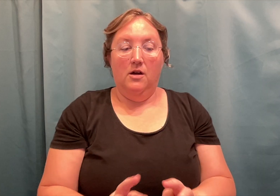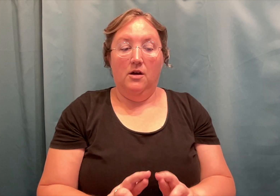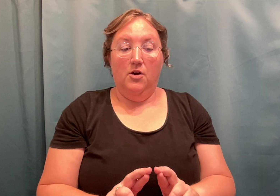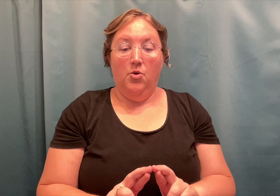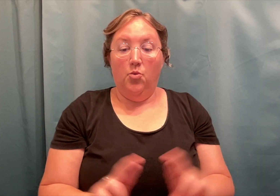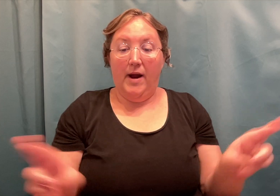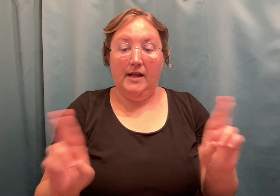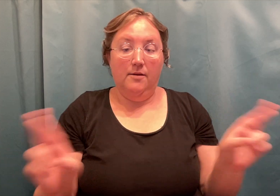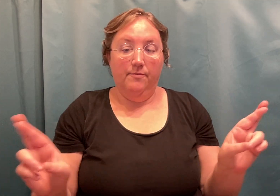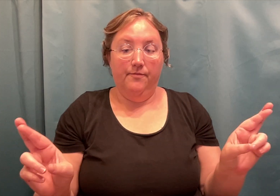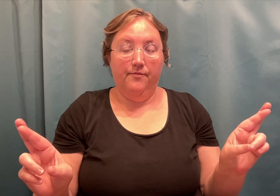Ready?